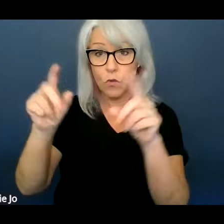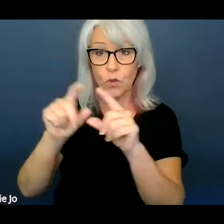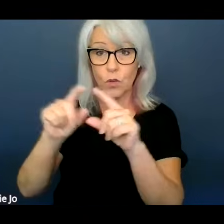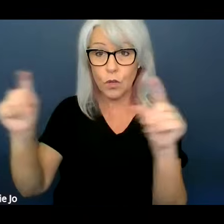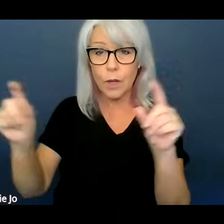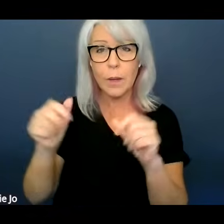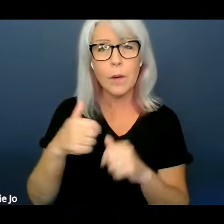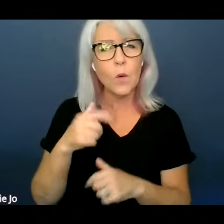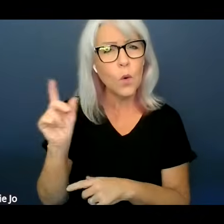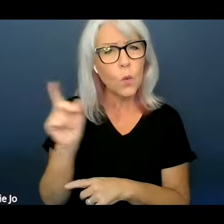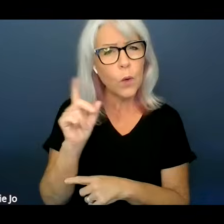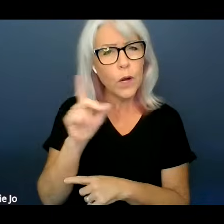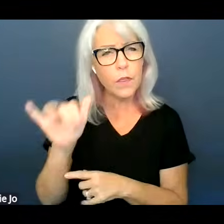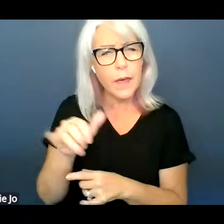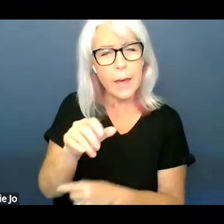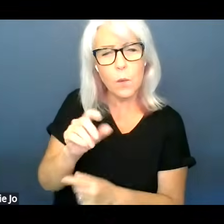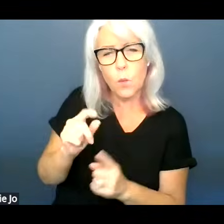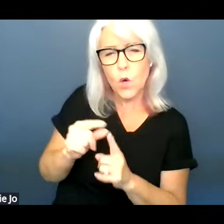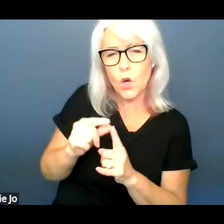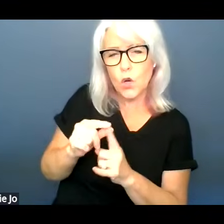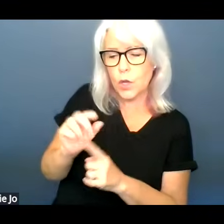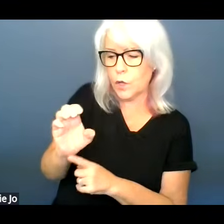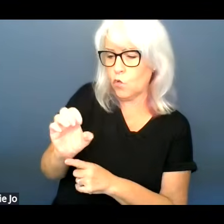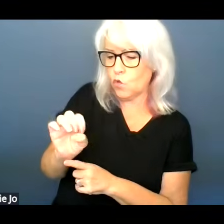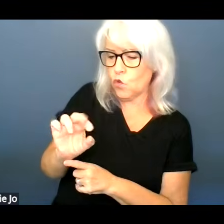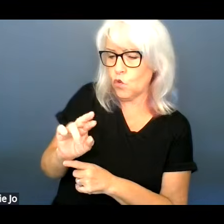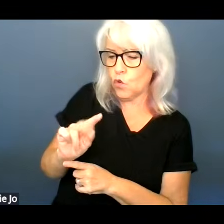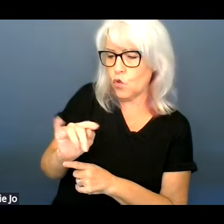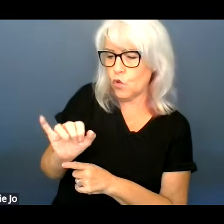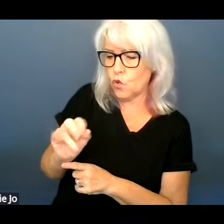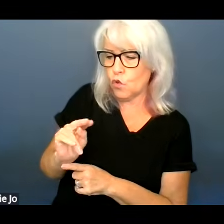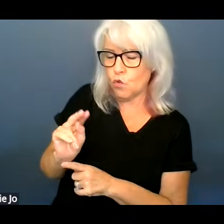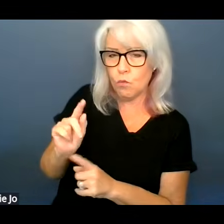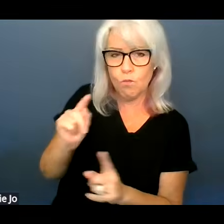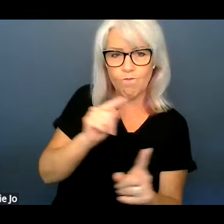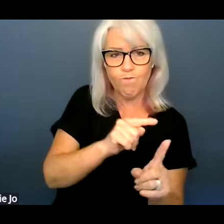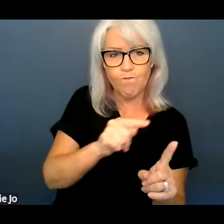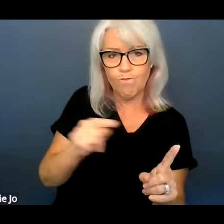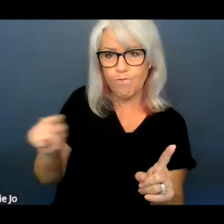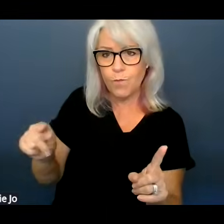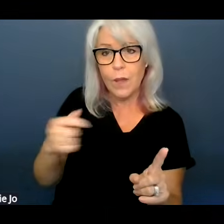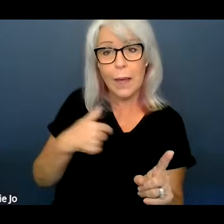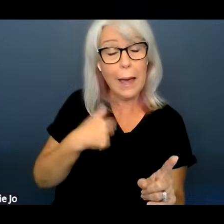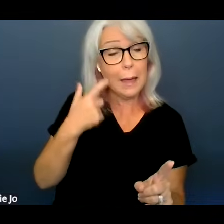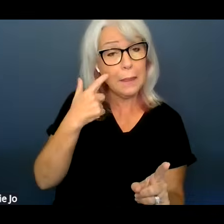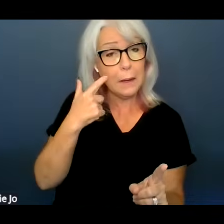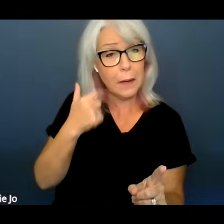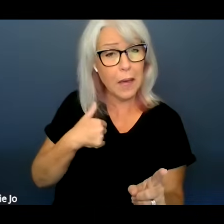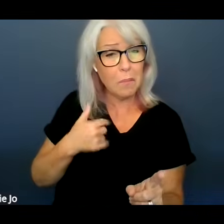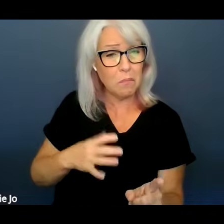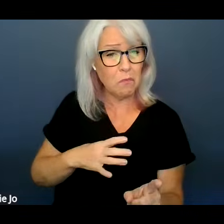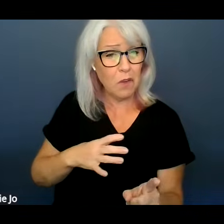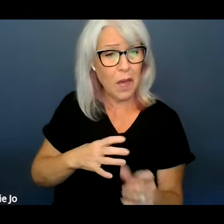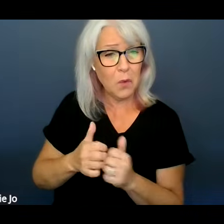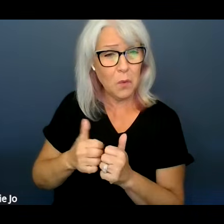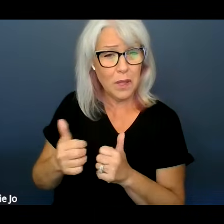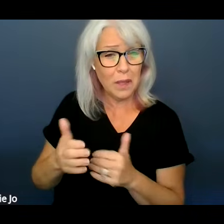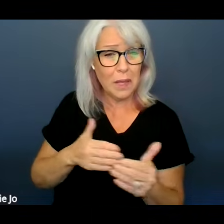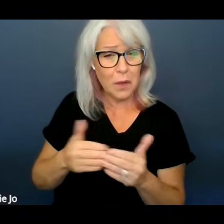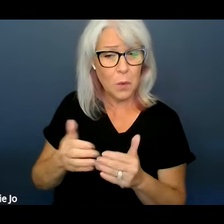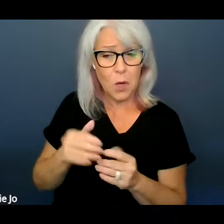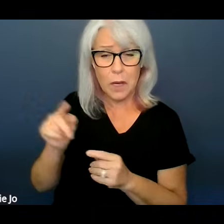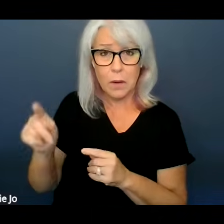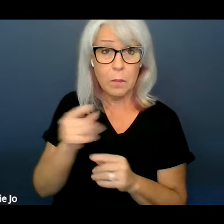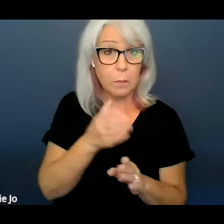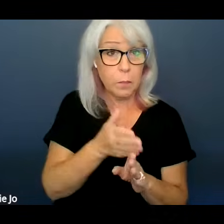about that. I don't know if I think I'd be okay with either to put it before regulated